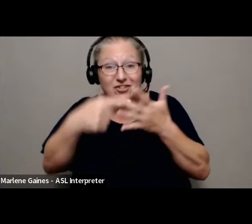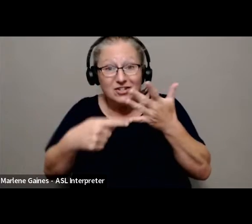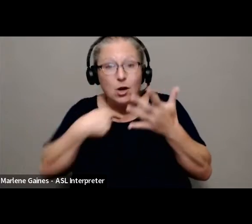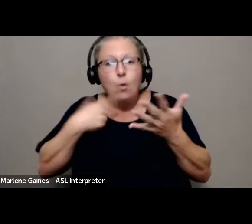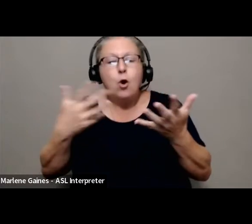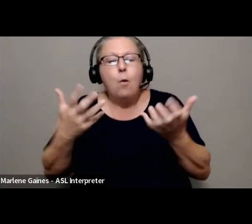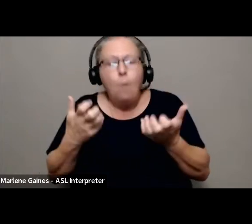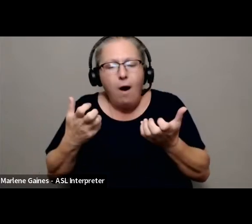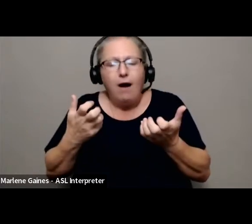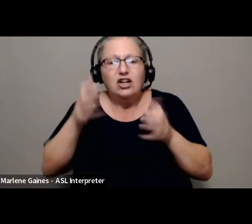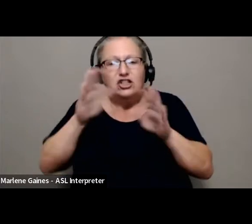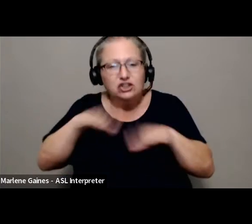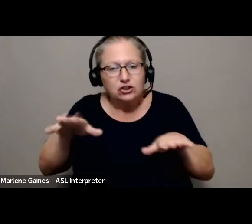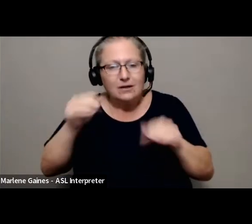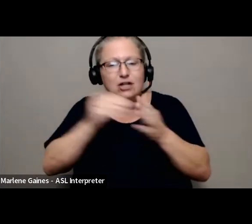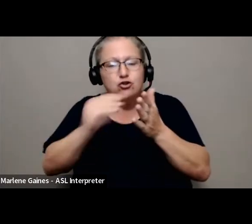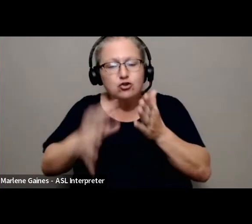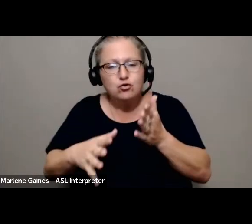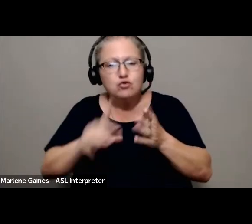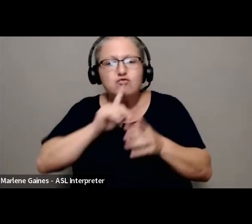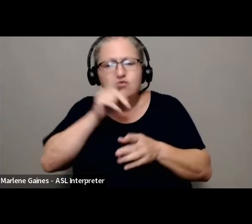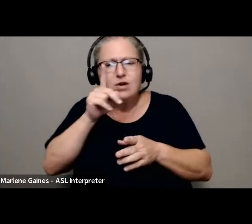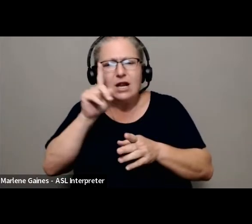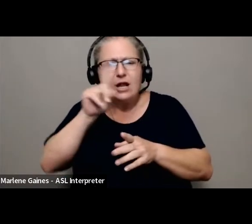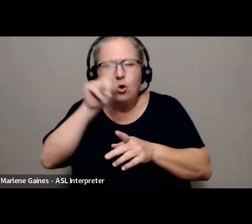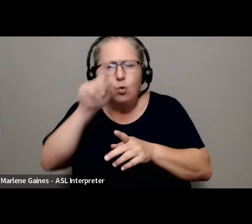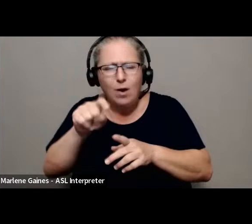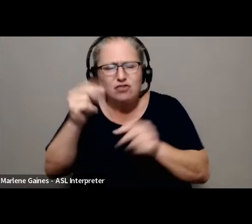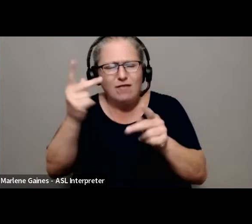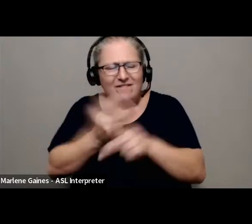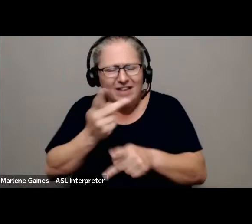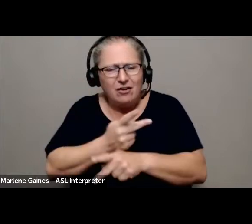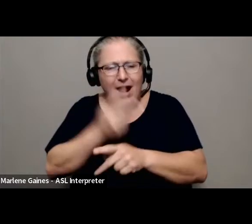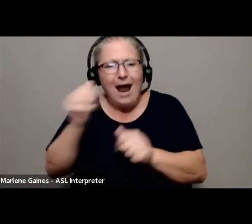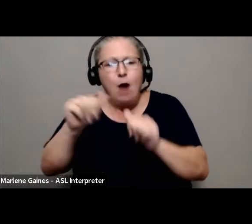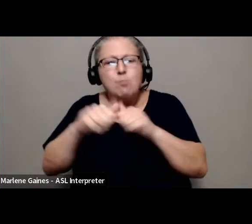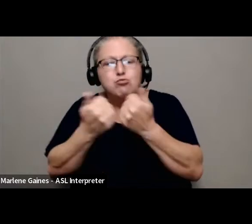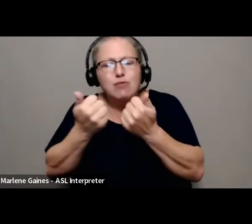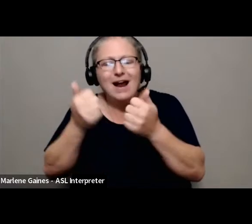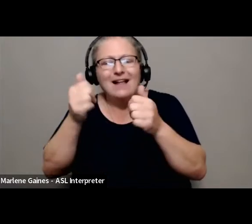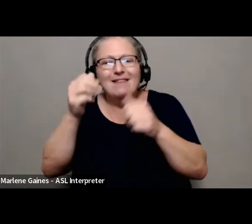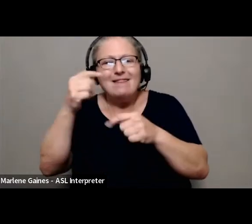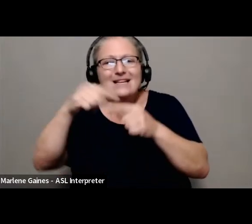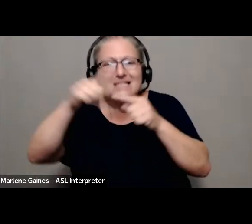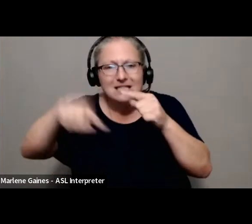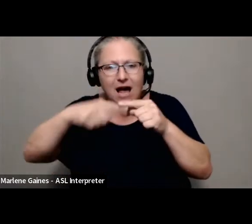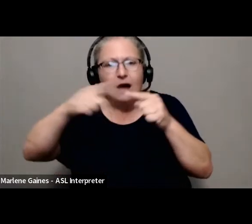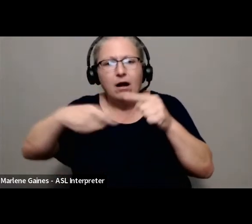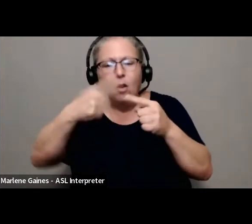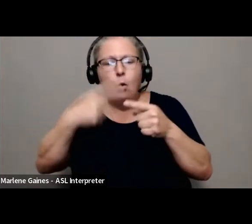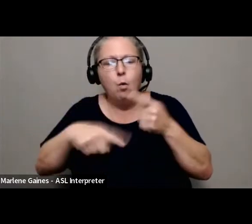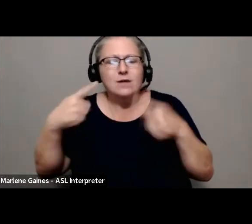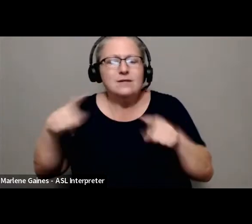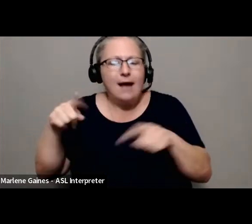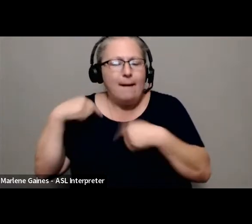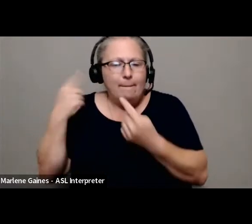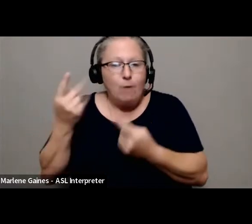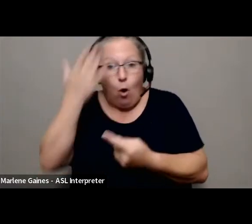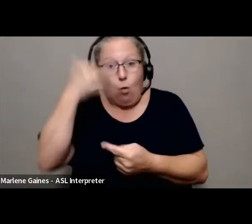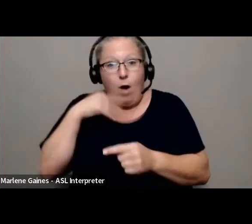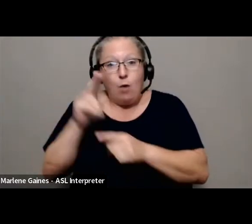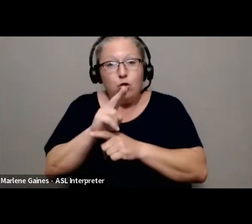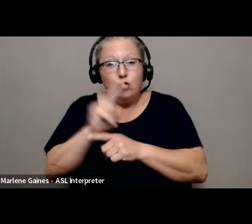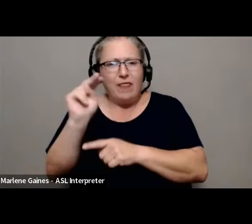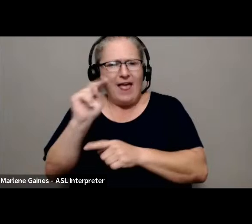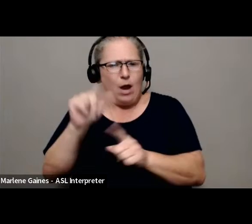we want children and students to really question and figure out and break this cycle of what was going on. Why do we use the